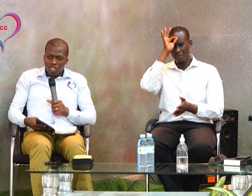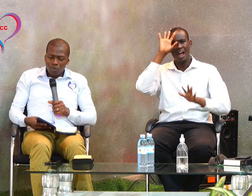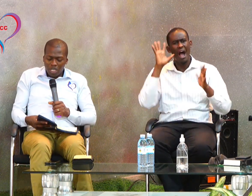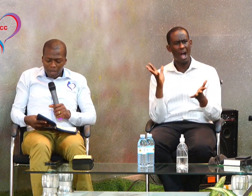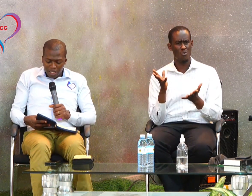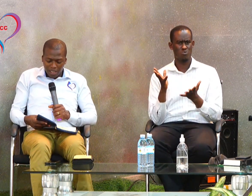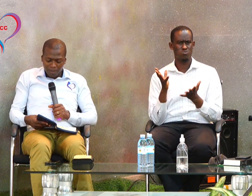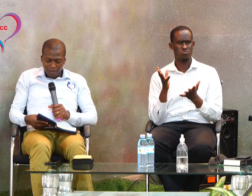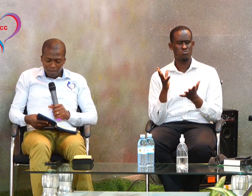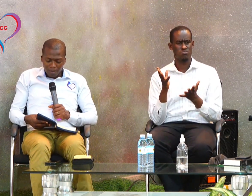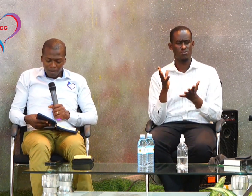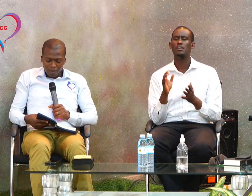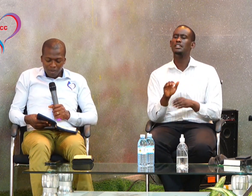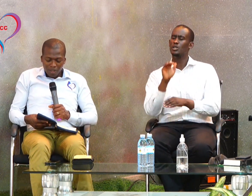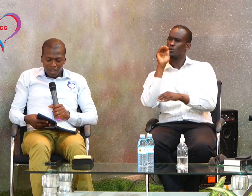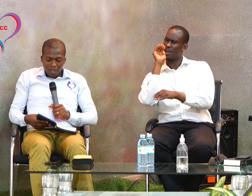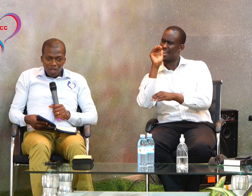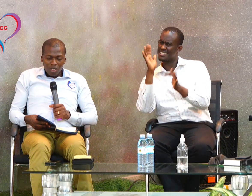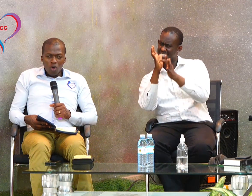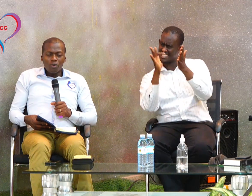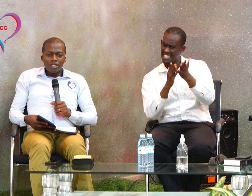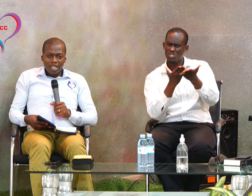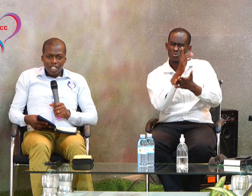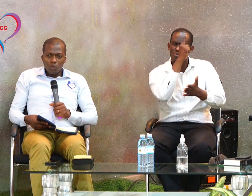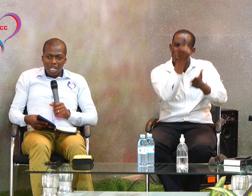You ask Jesus, what is the truth?